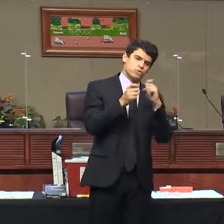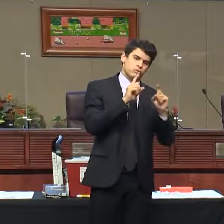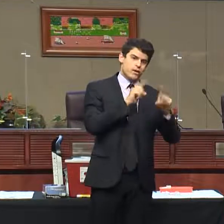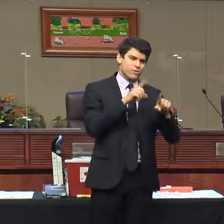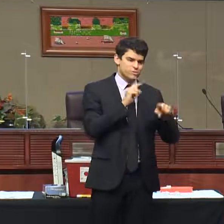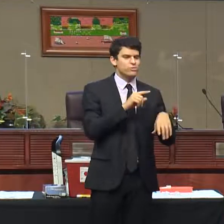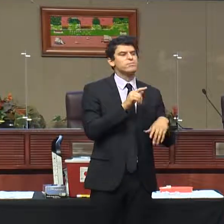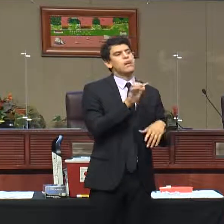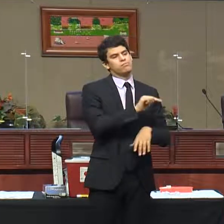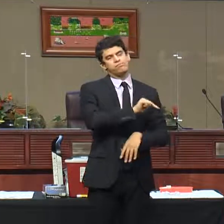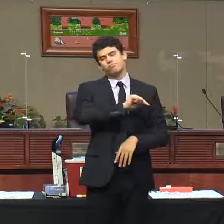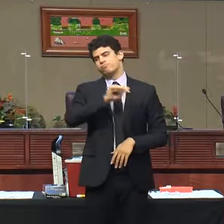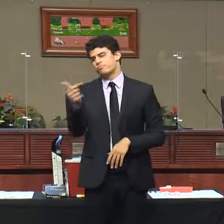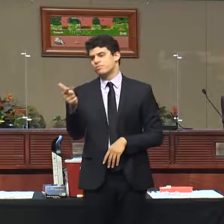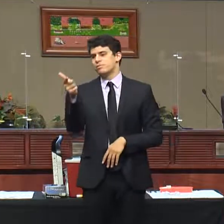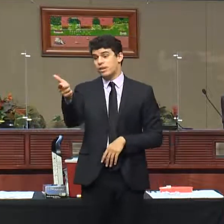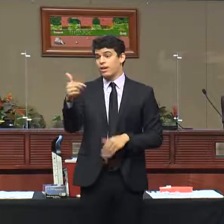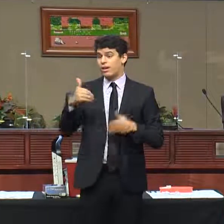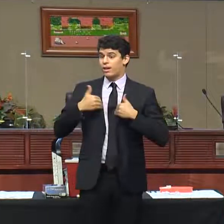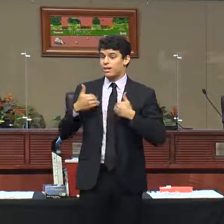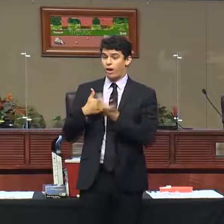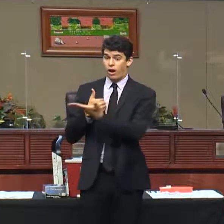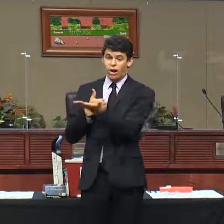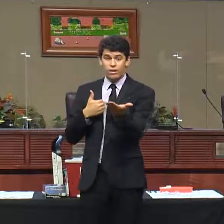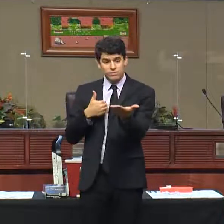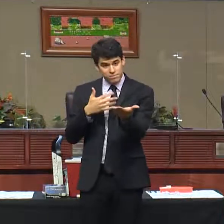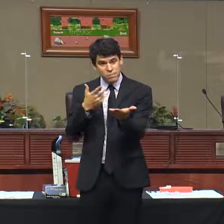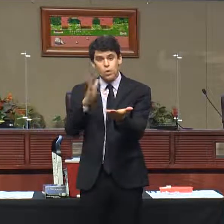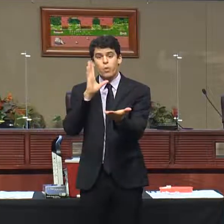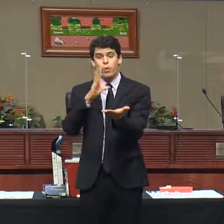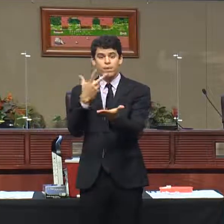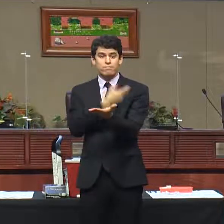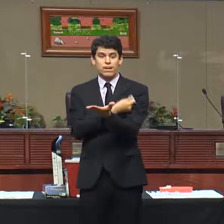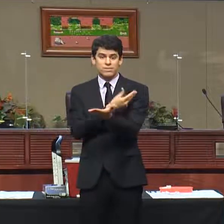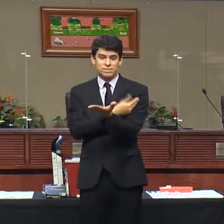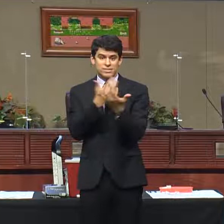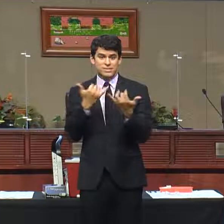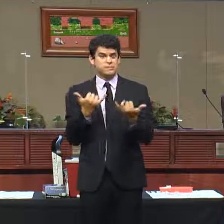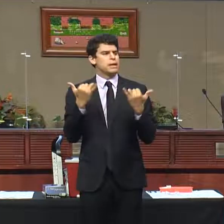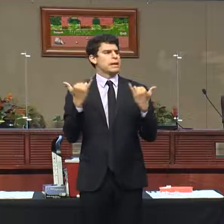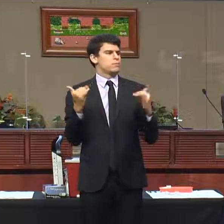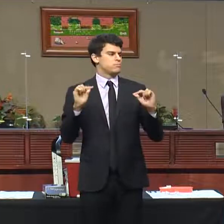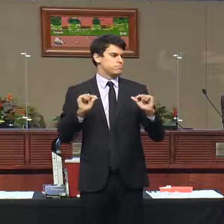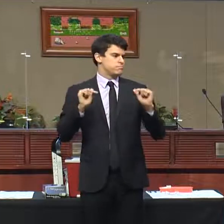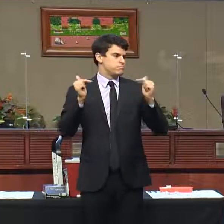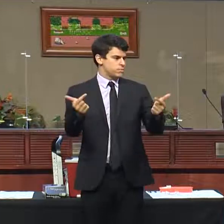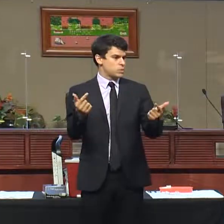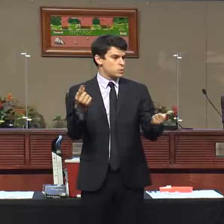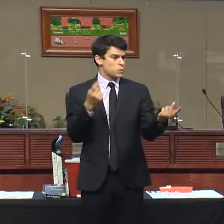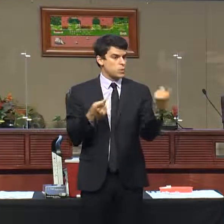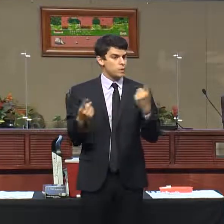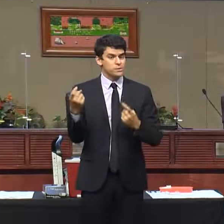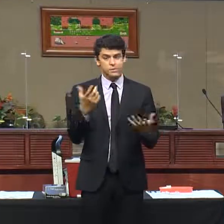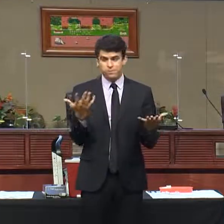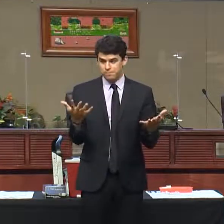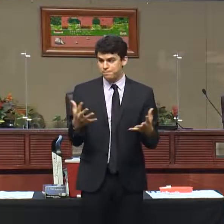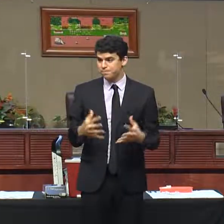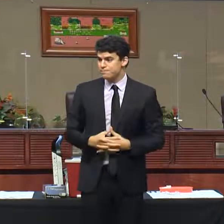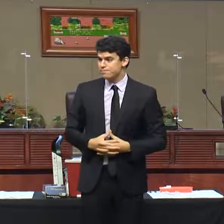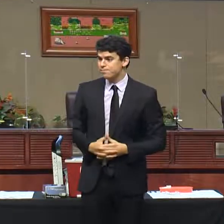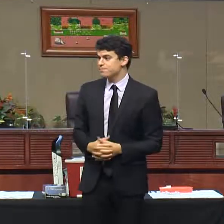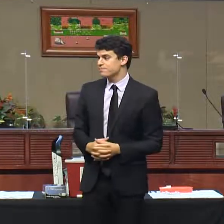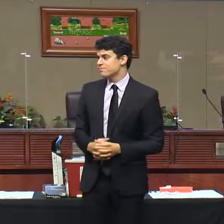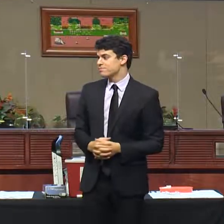them being vaccinated. So with that, I'm going to open it up for any questions of any of the speakers that you've heard so far.